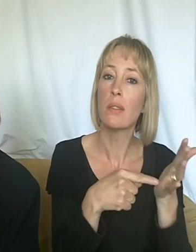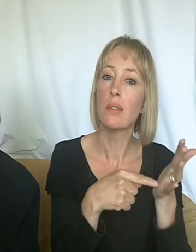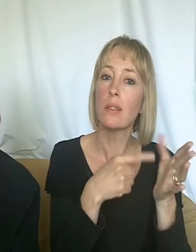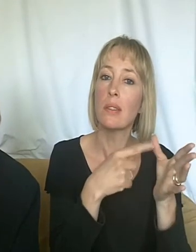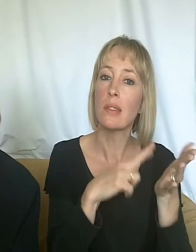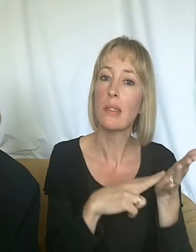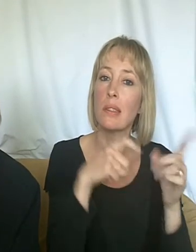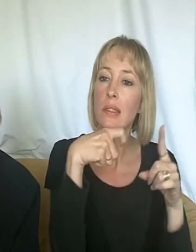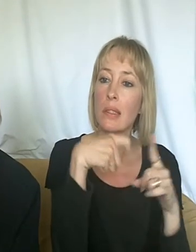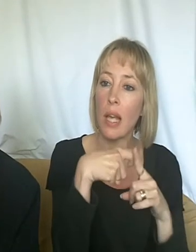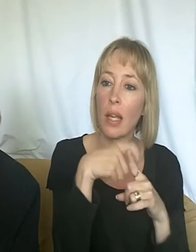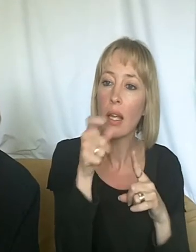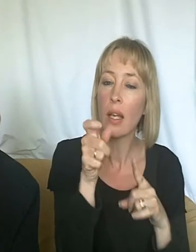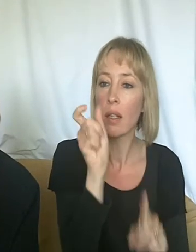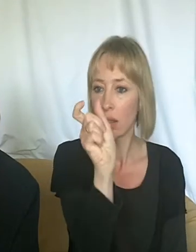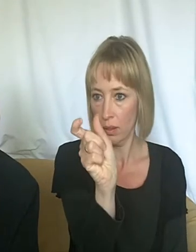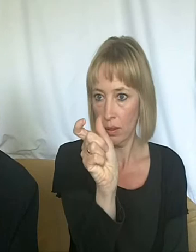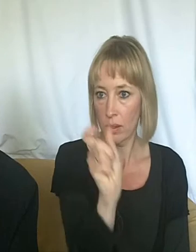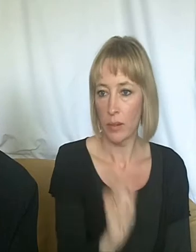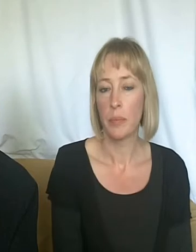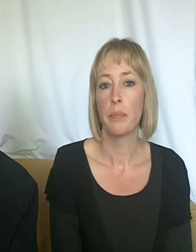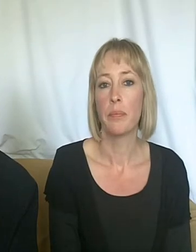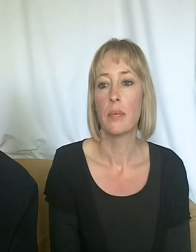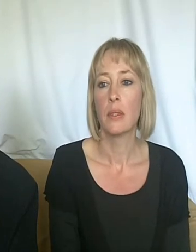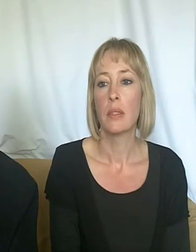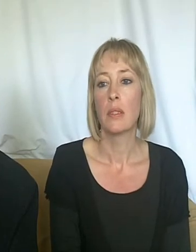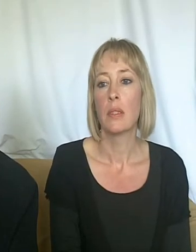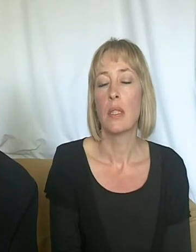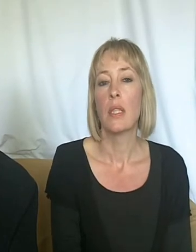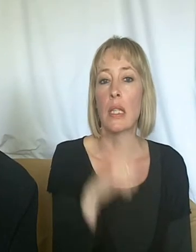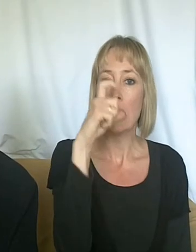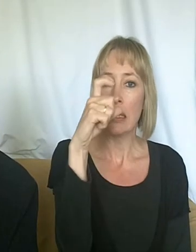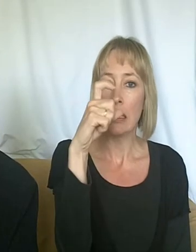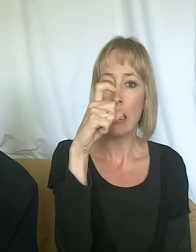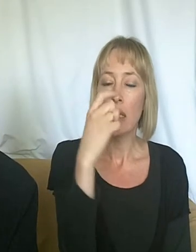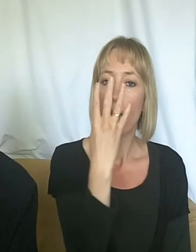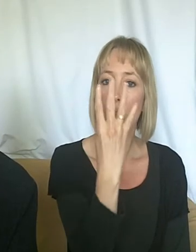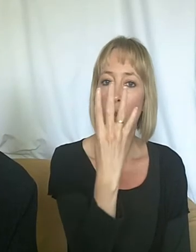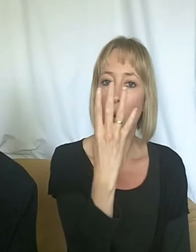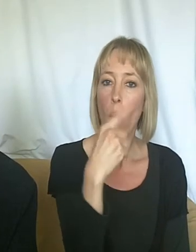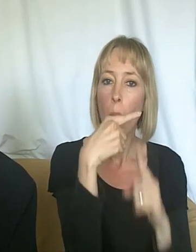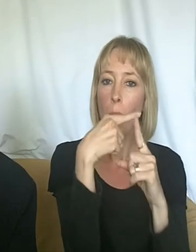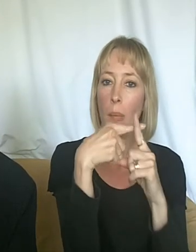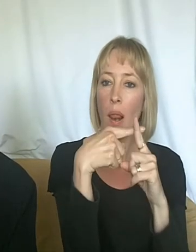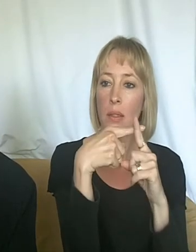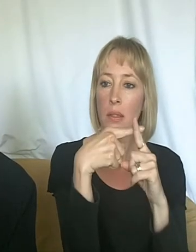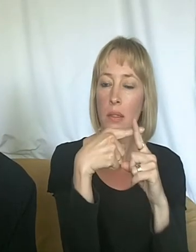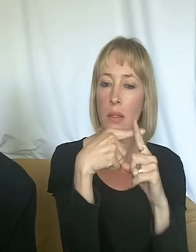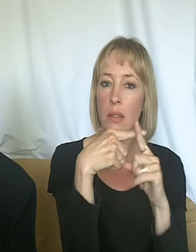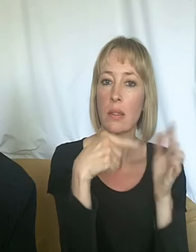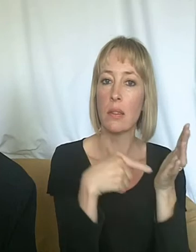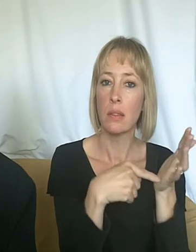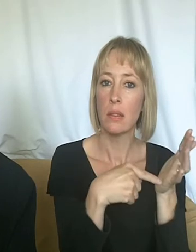it. That is a tank. It's a C4 plus tank, and they